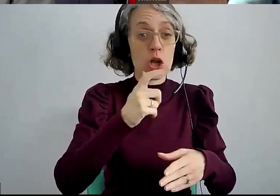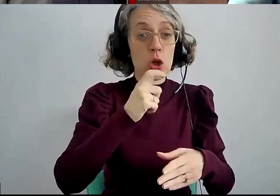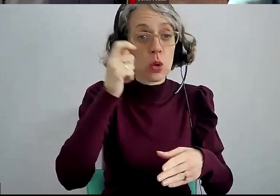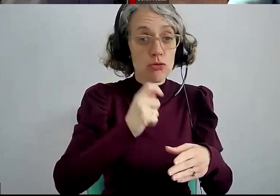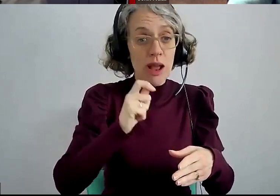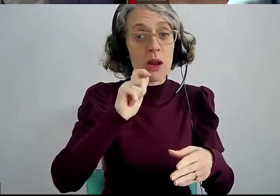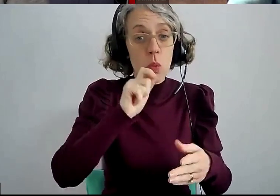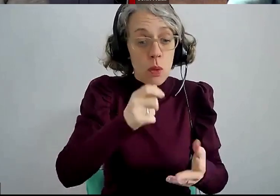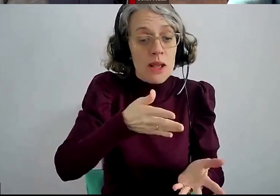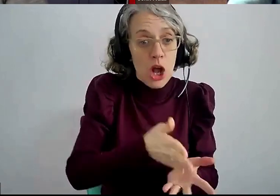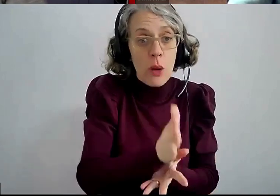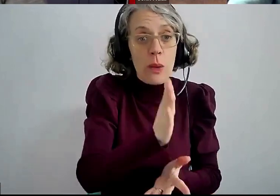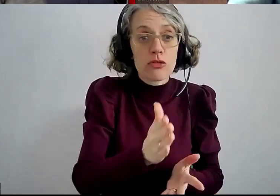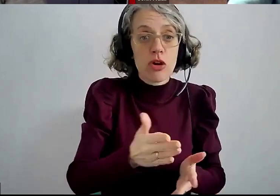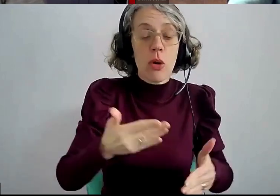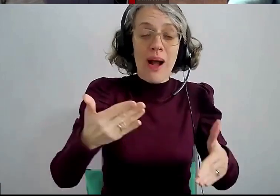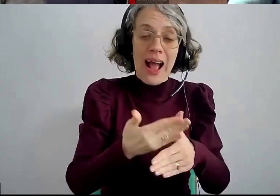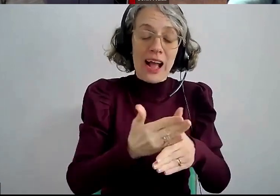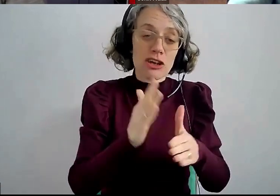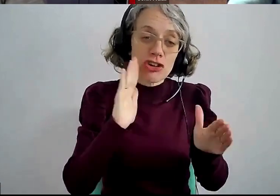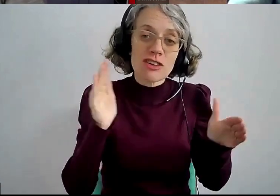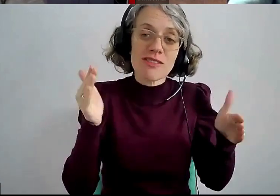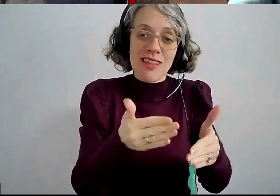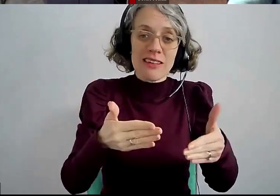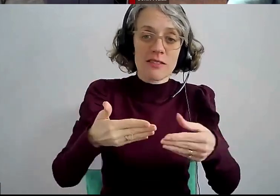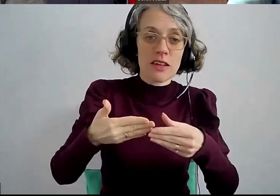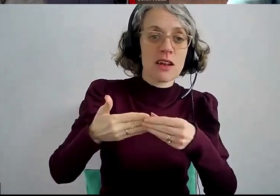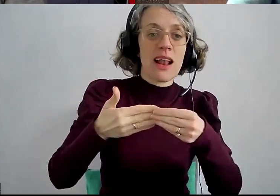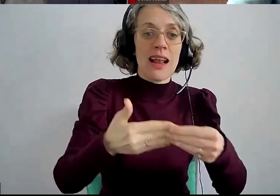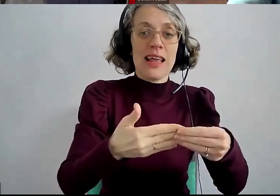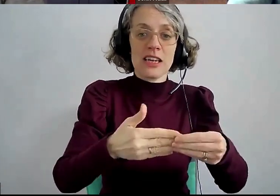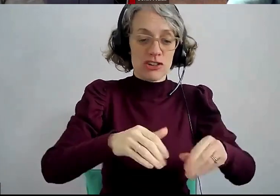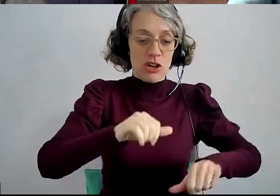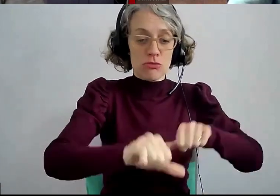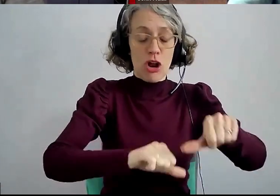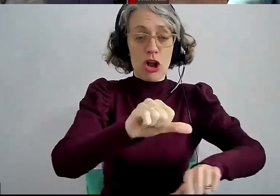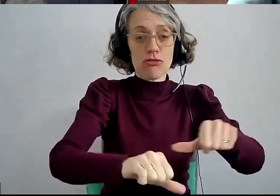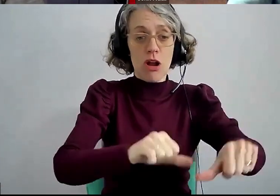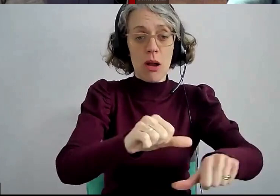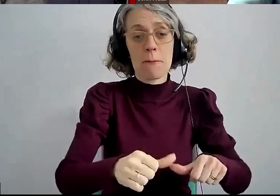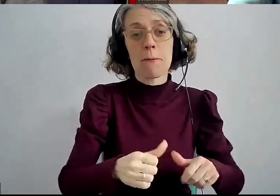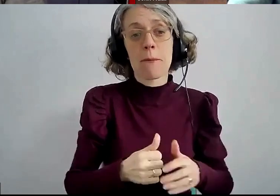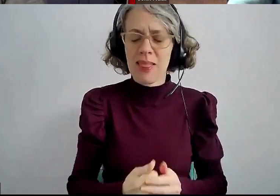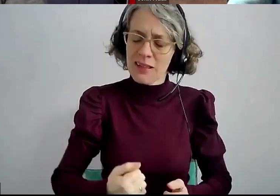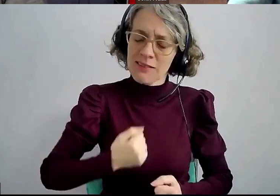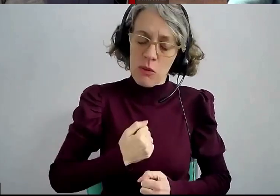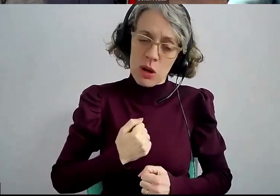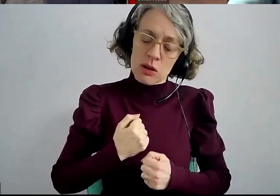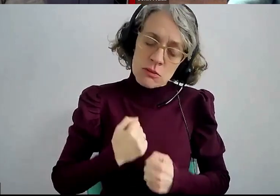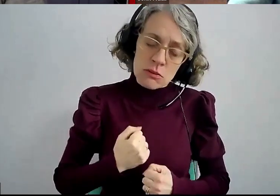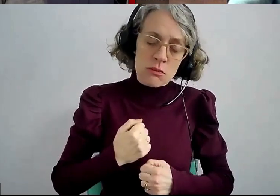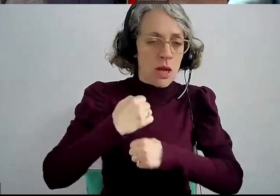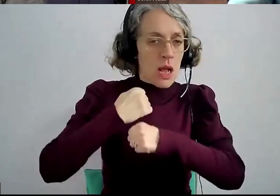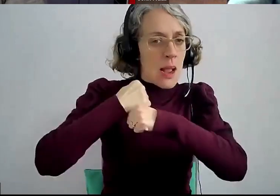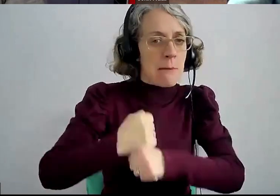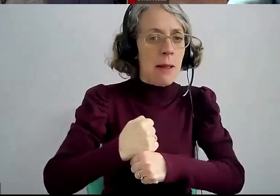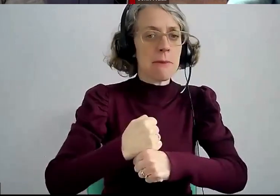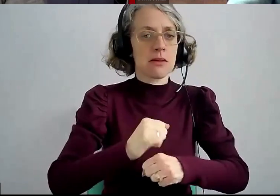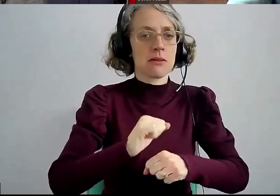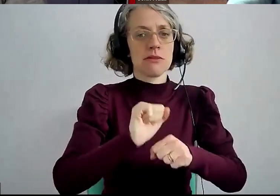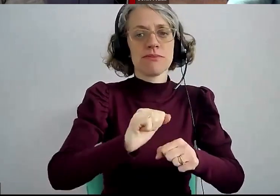programs. And this is part of our great commitment to that sector.